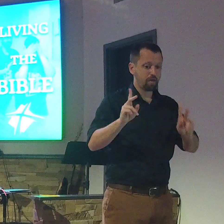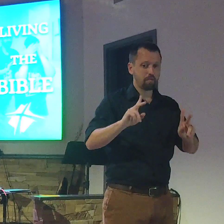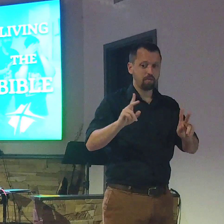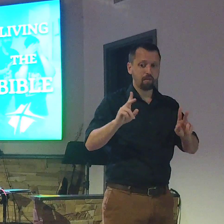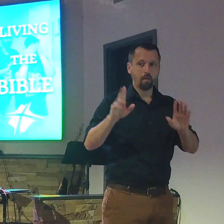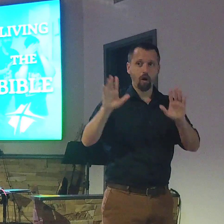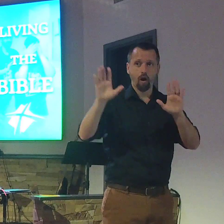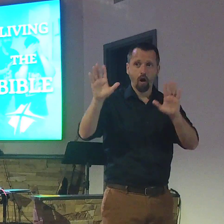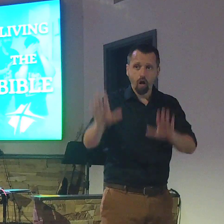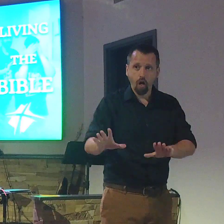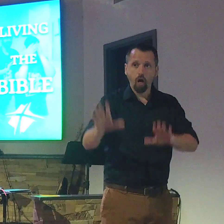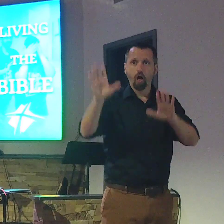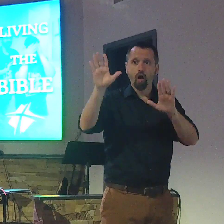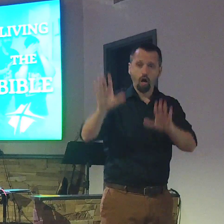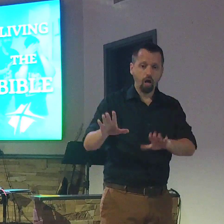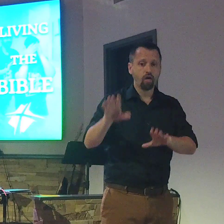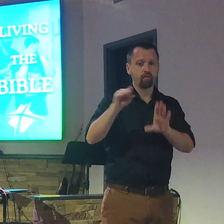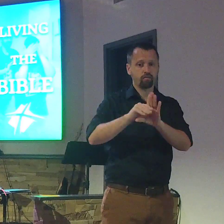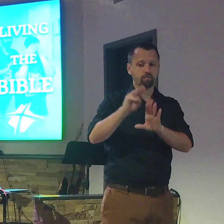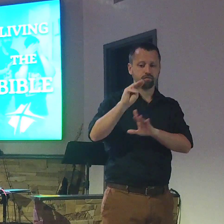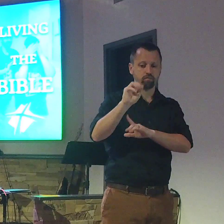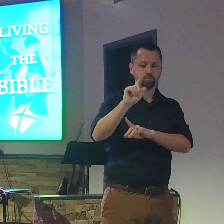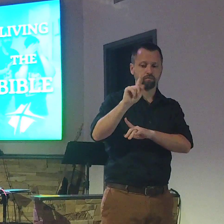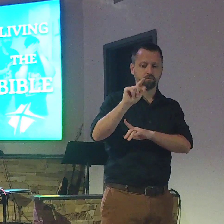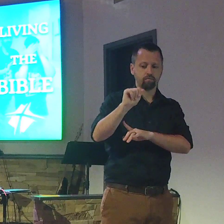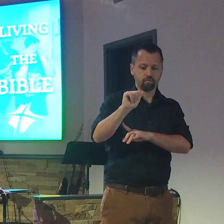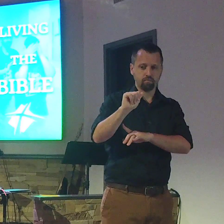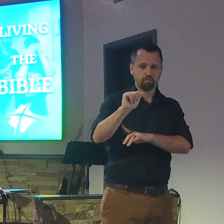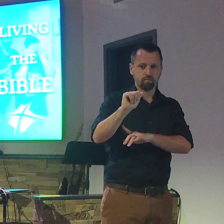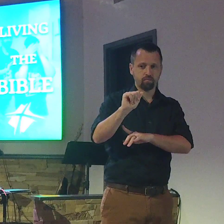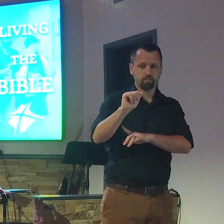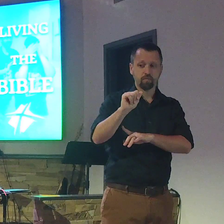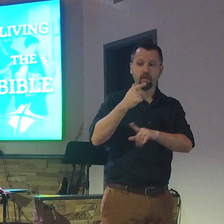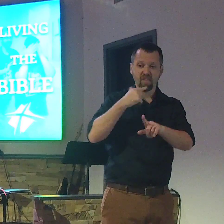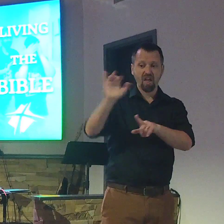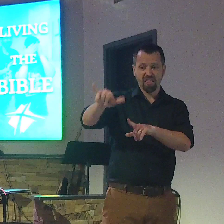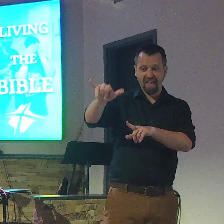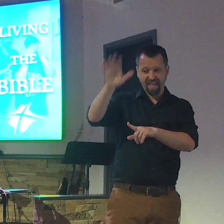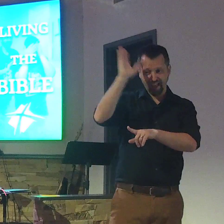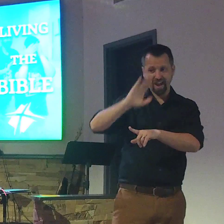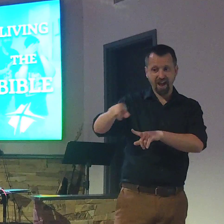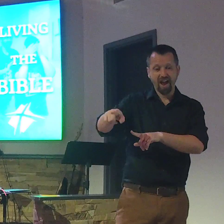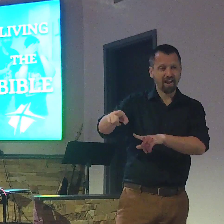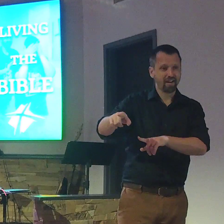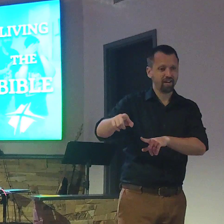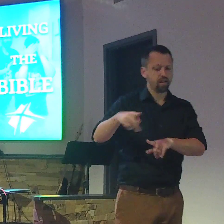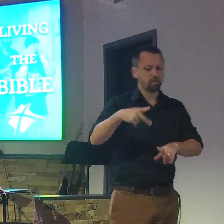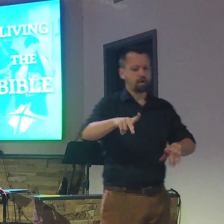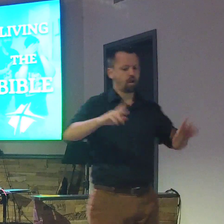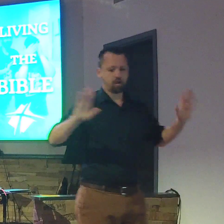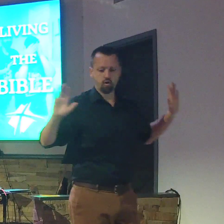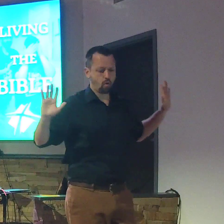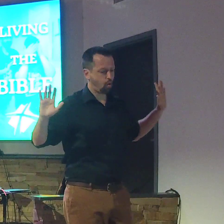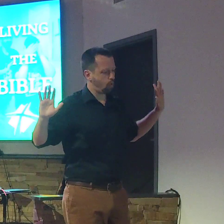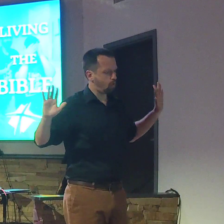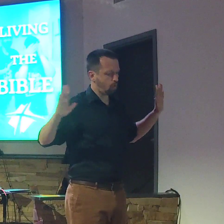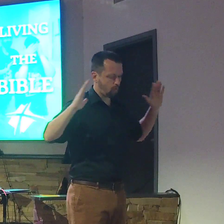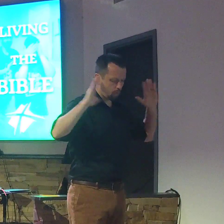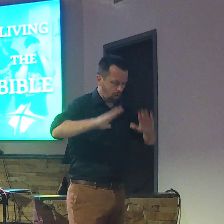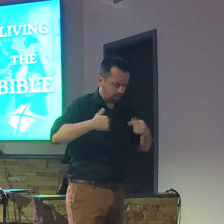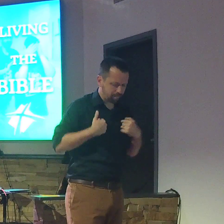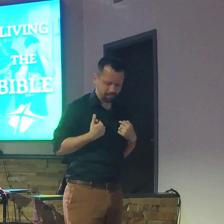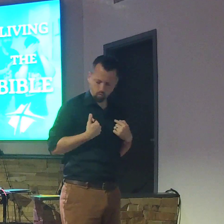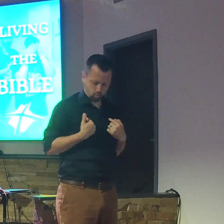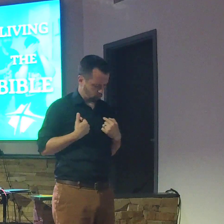the people there in Malta started to revere him as a god, Paul was like, "Don't bow down and worship